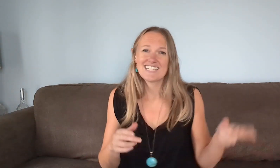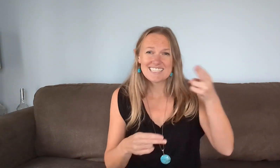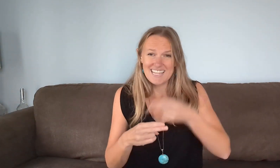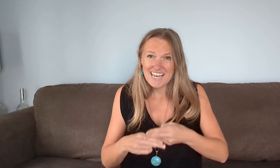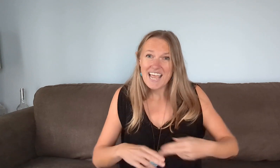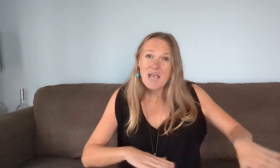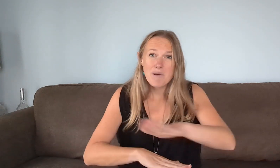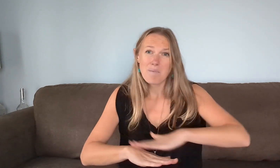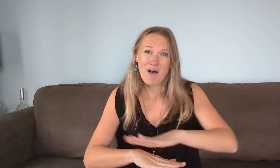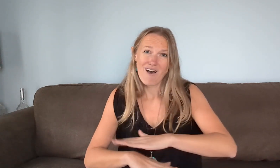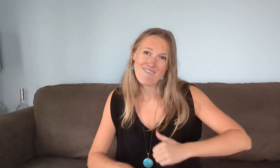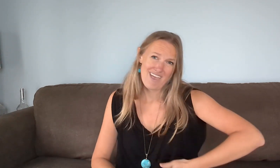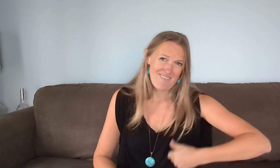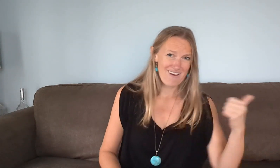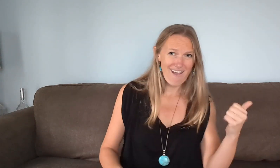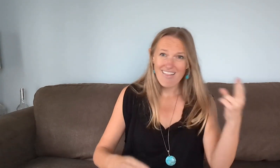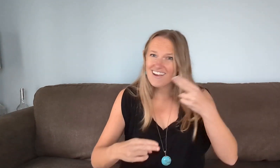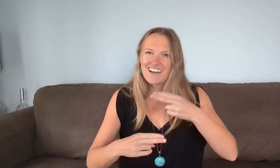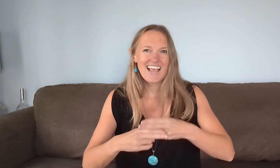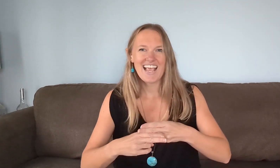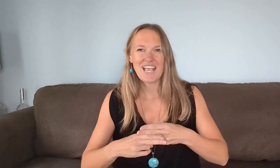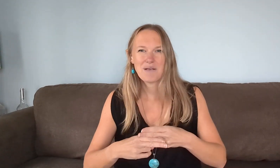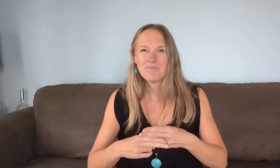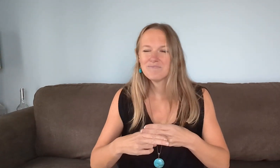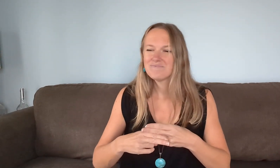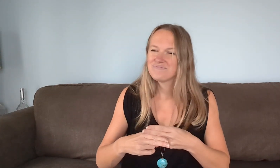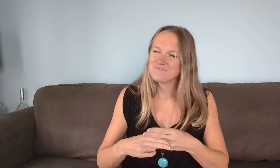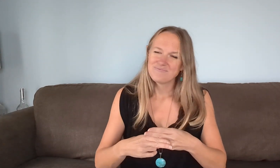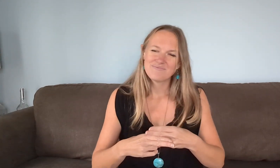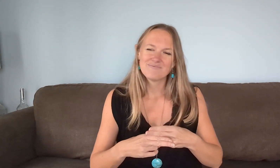Jesus, the name above every other name.